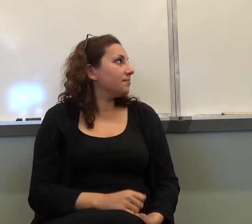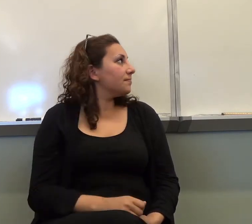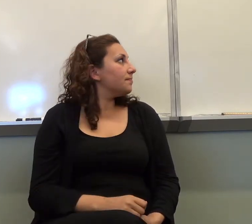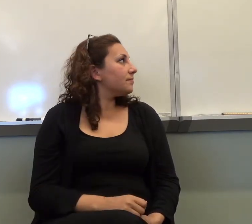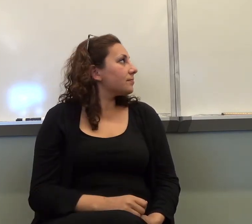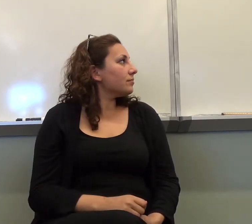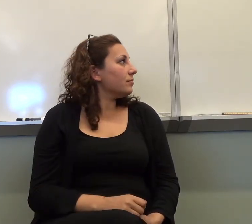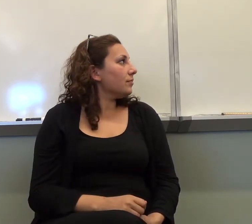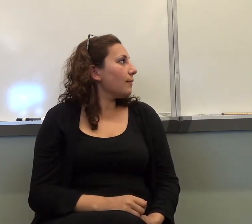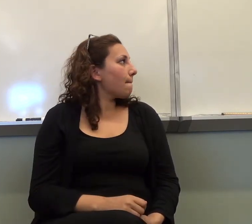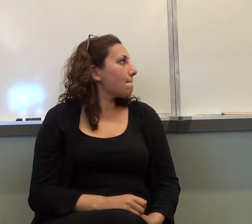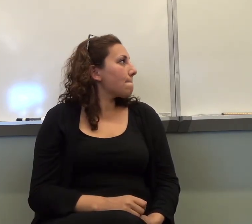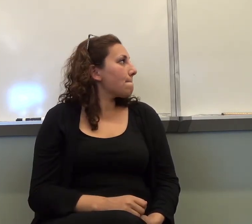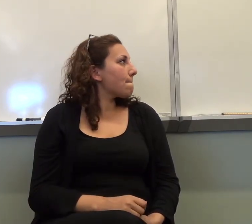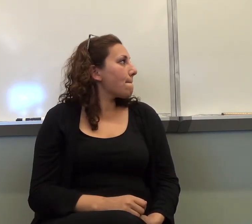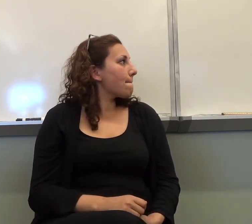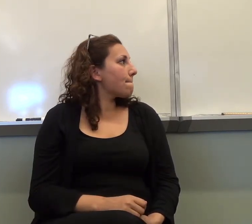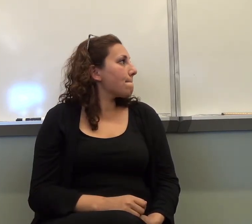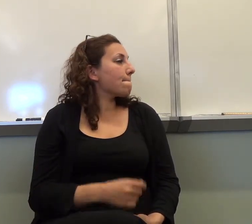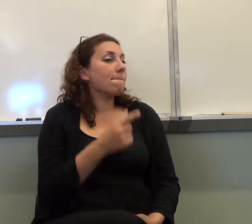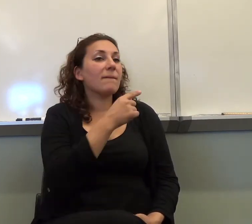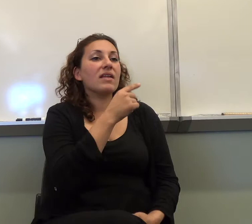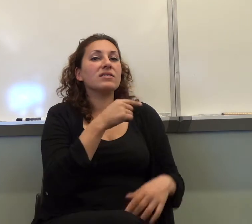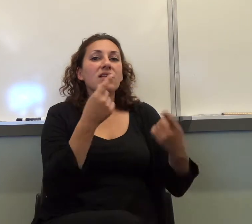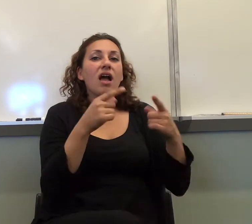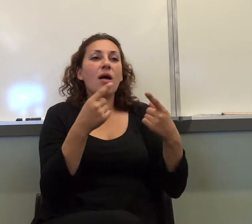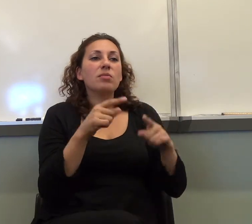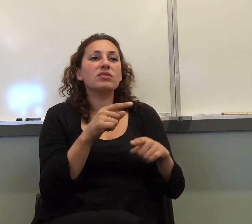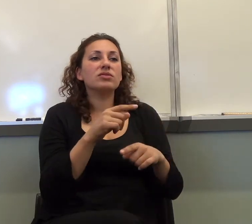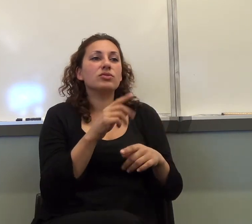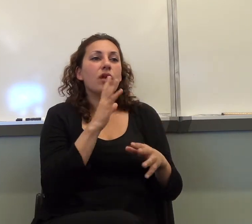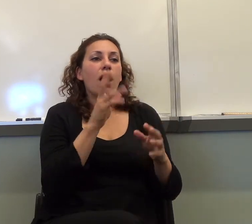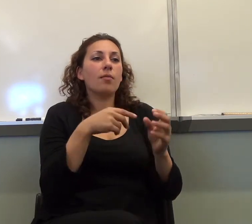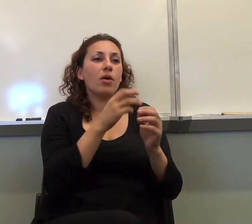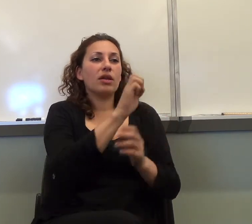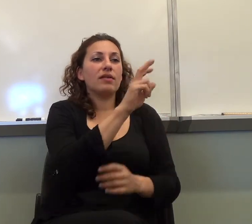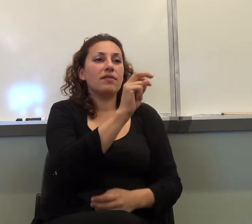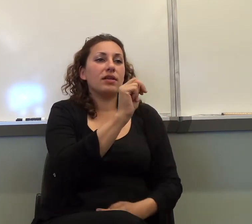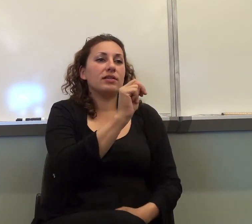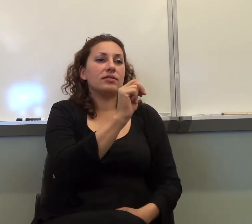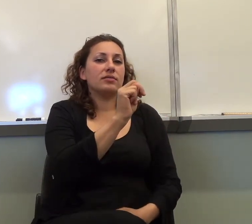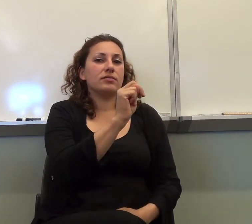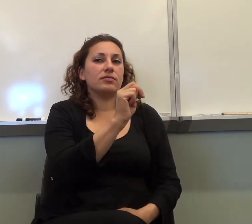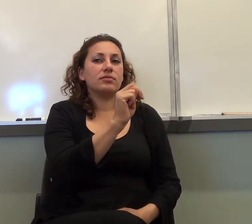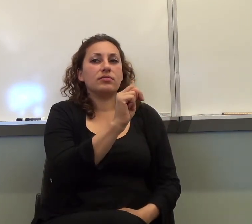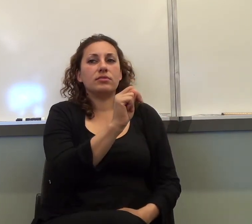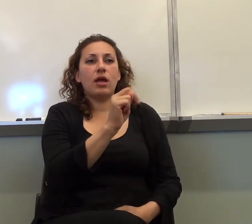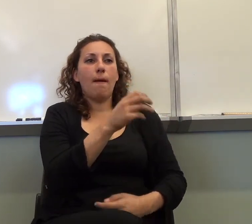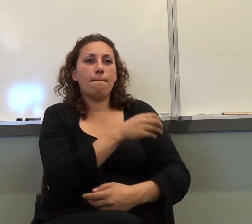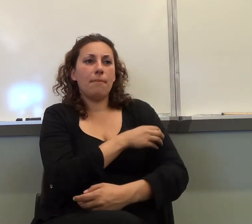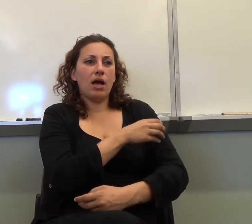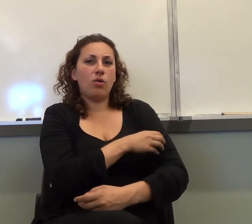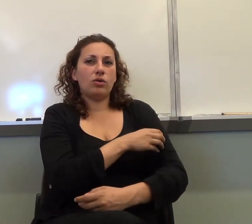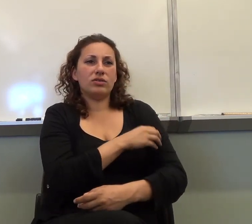This problem actually only occurs when you're talking about even powers. When you're talking about odd powers, you don't have the problem.